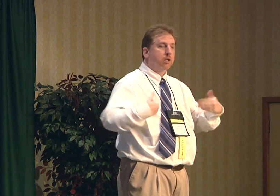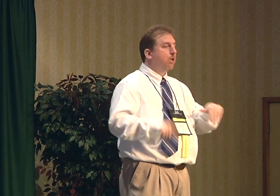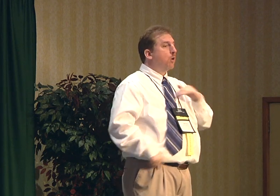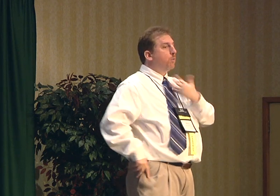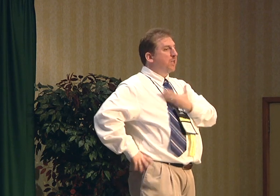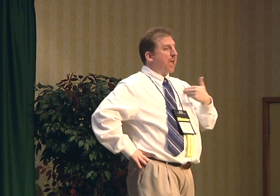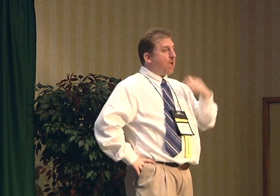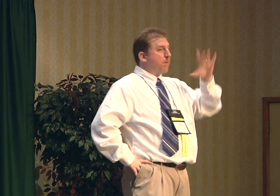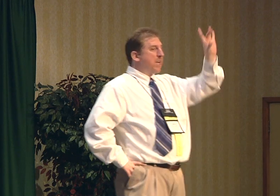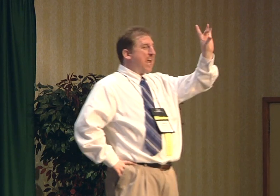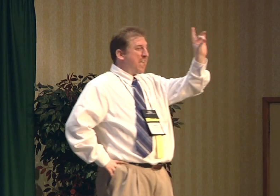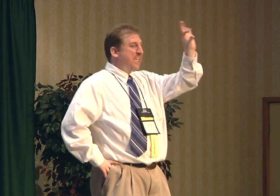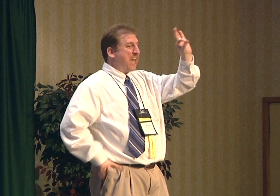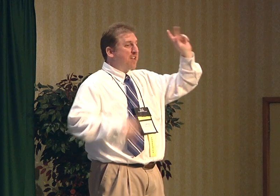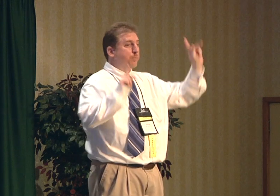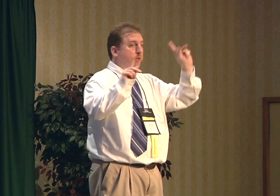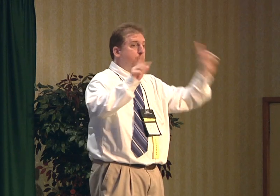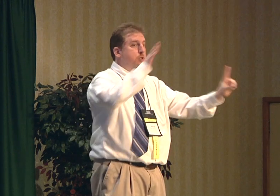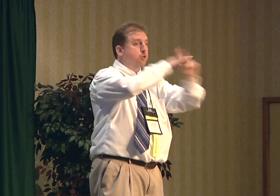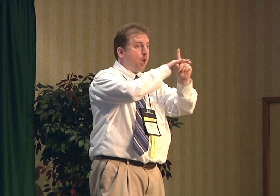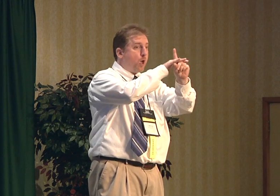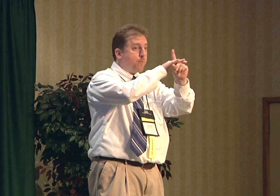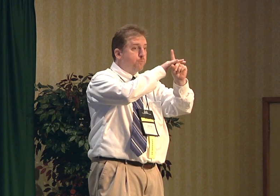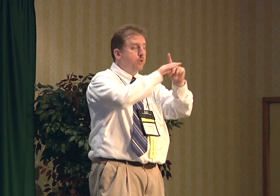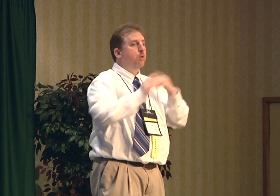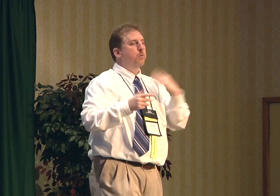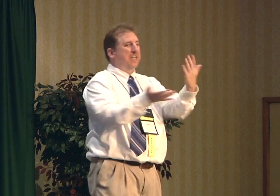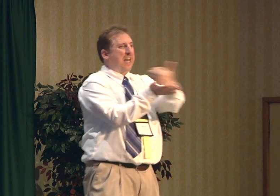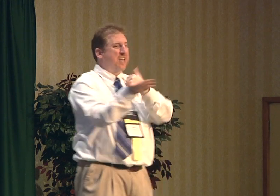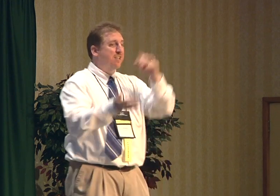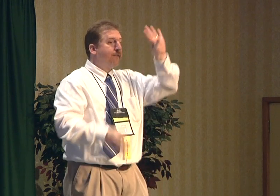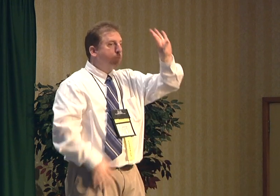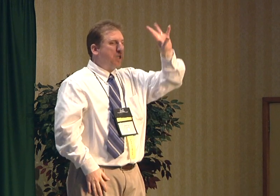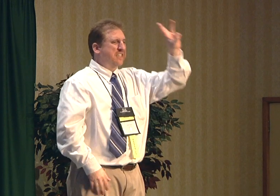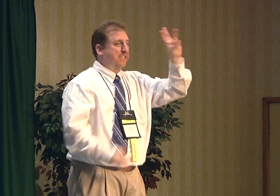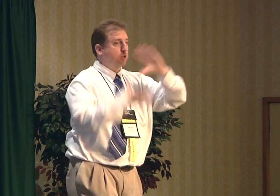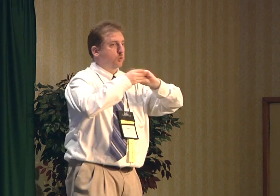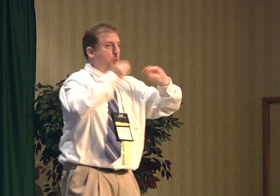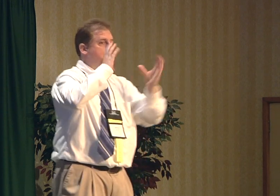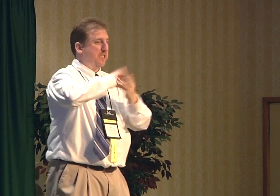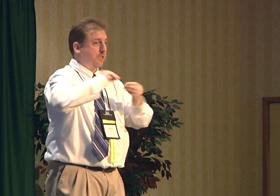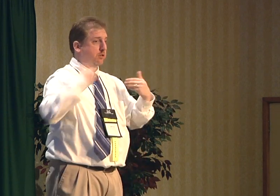18th, 2013 in St. Louis, Missouri, and we had about 89 people that showed up, so we collected 46